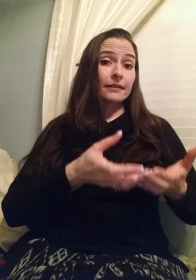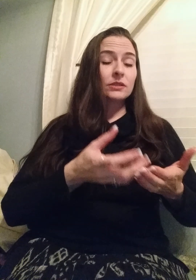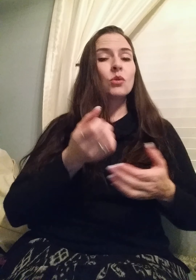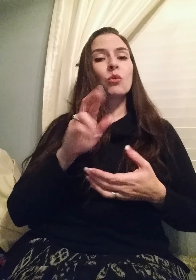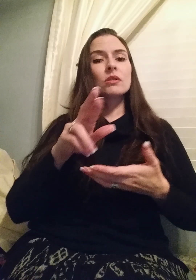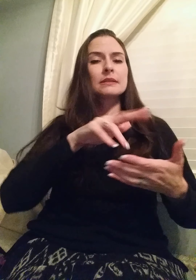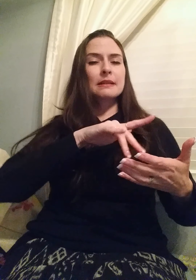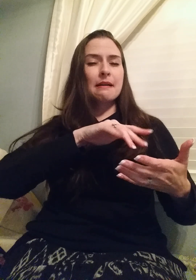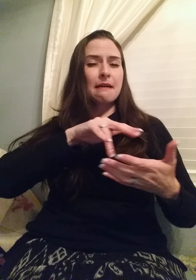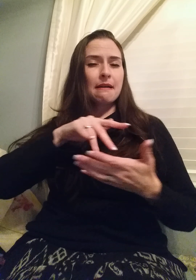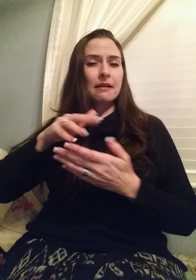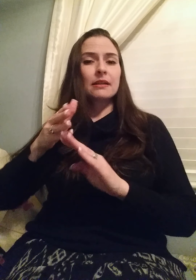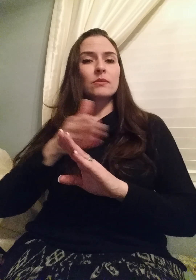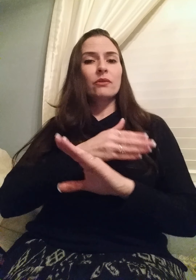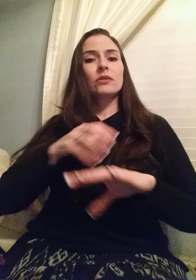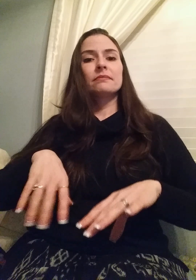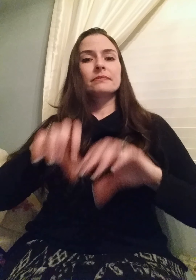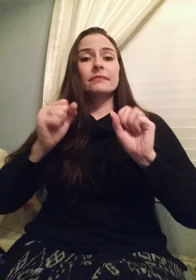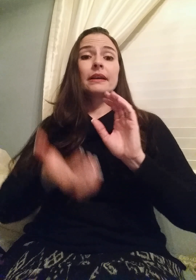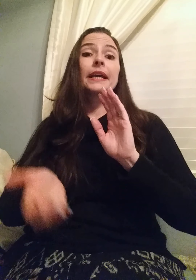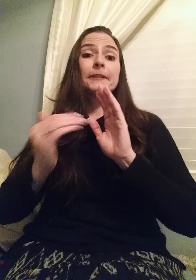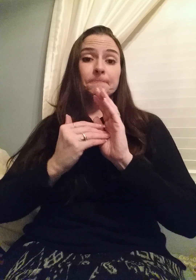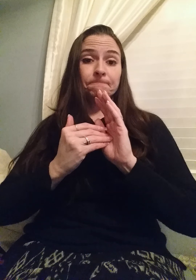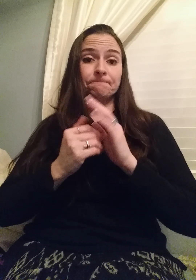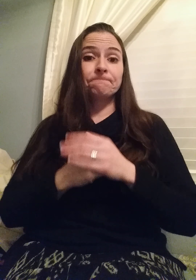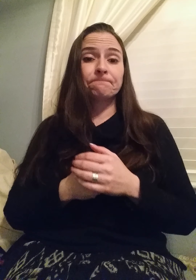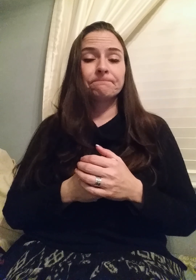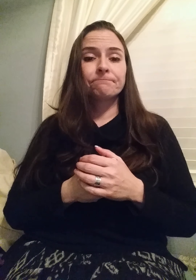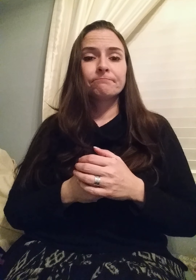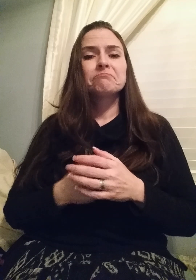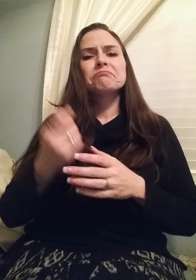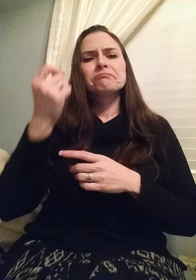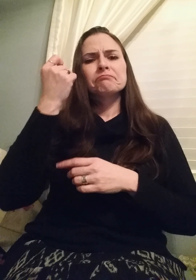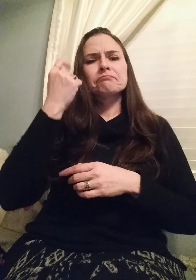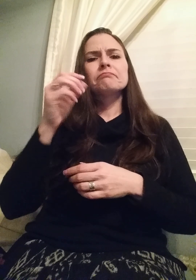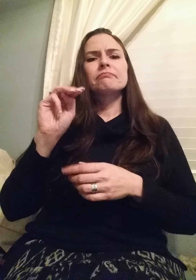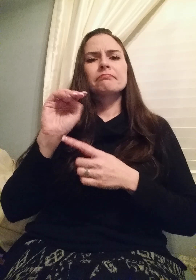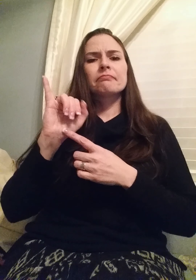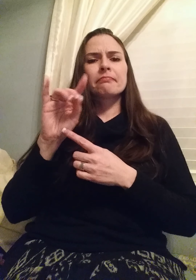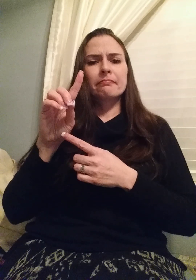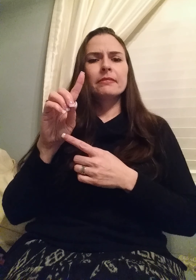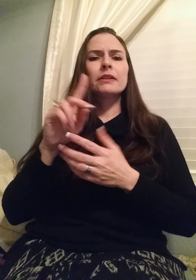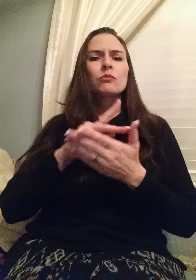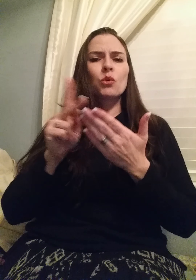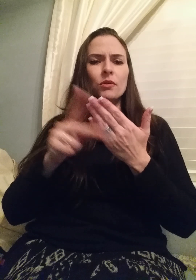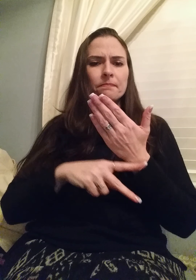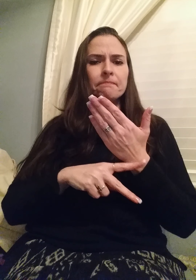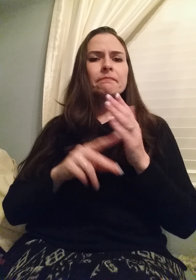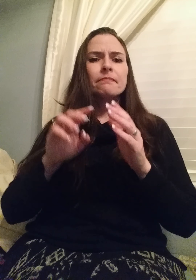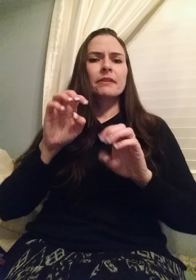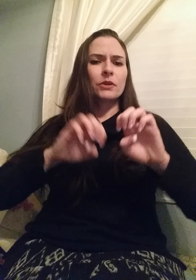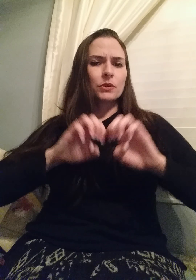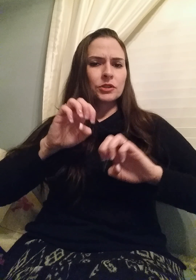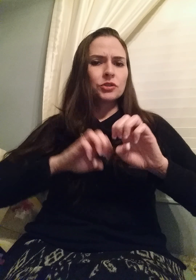that exam. The good thing about the mid-program evaluation is that we will have questions on